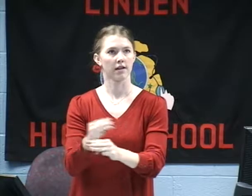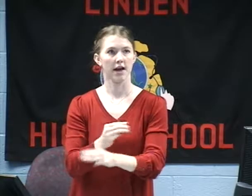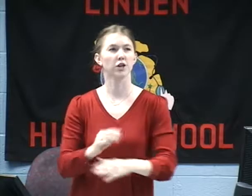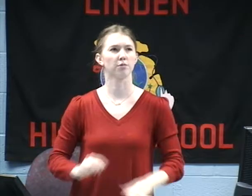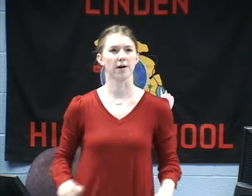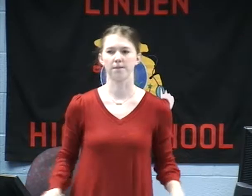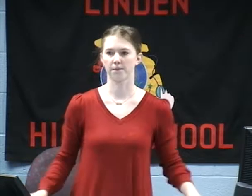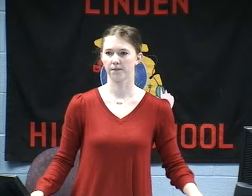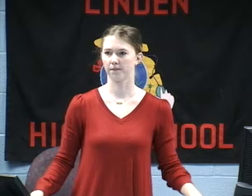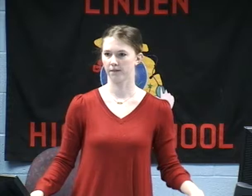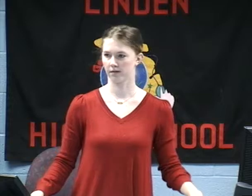Algebra.